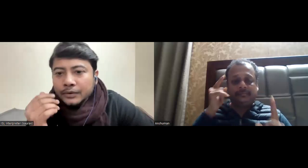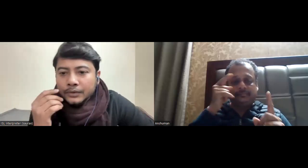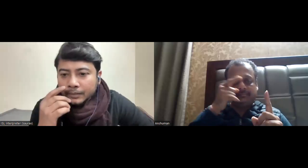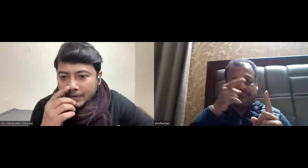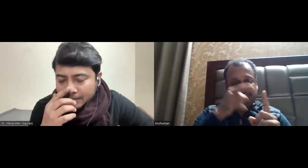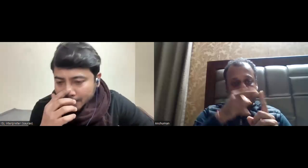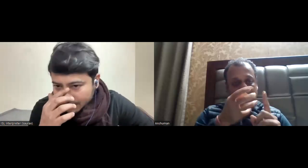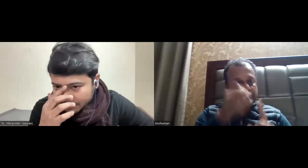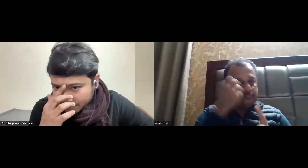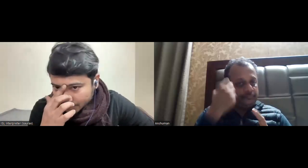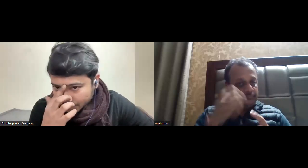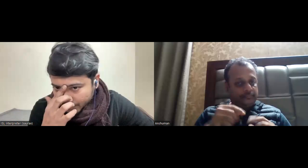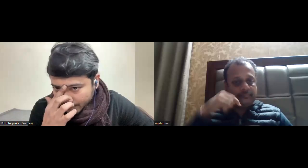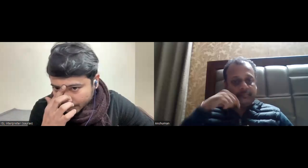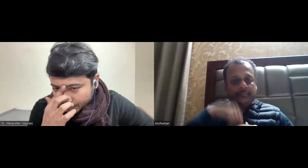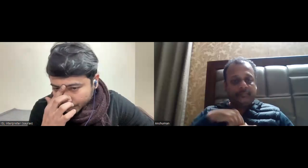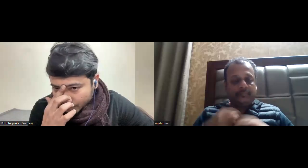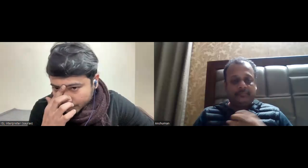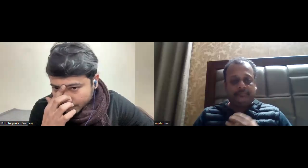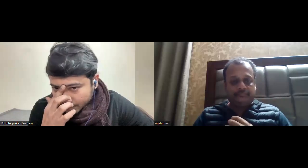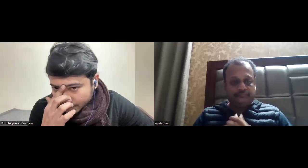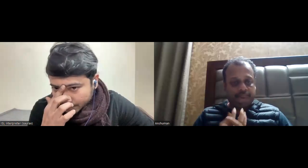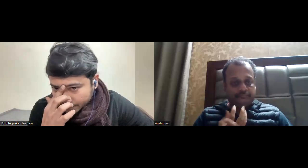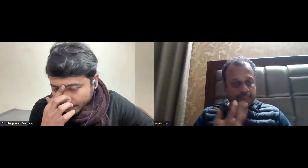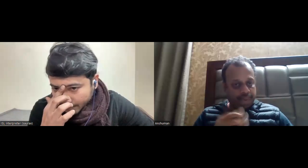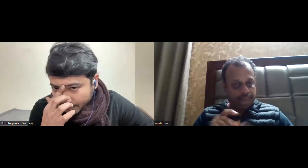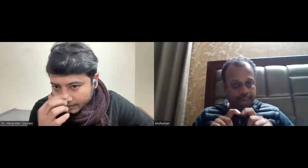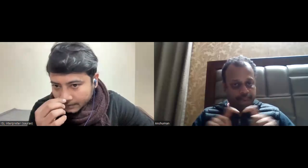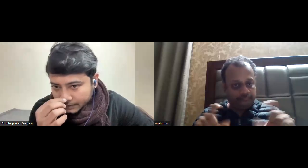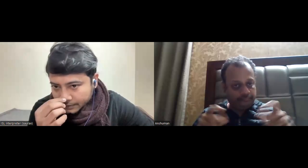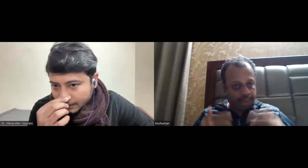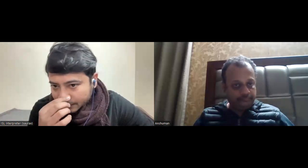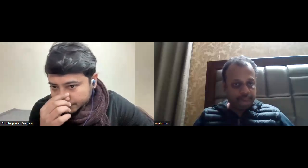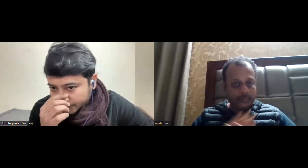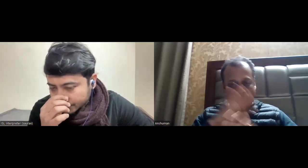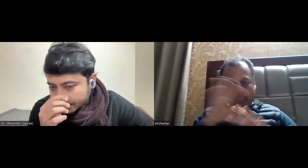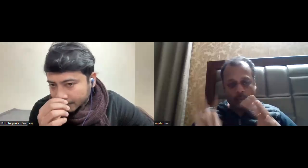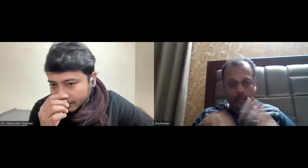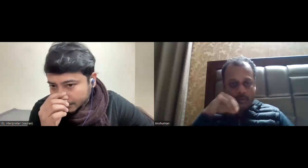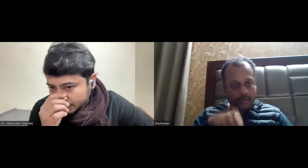Yeah, so once Mataji, we get to pure chanting and the Krishna love,